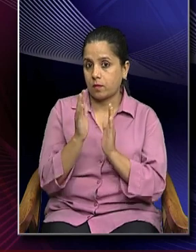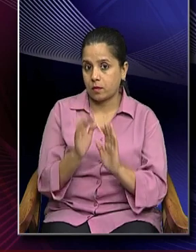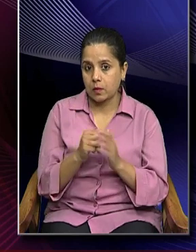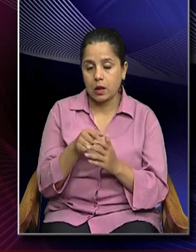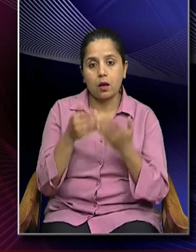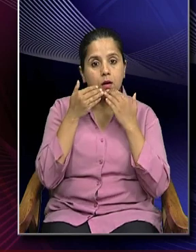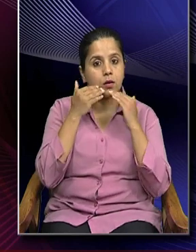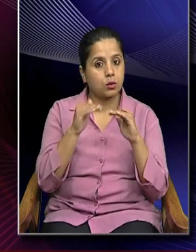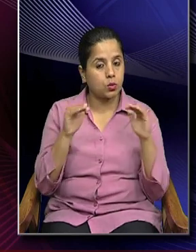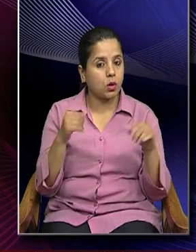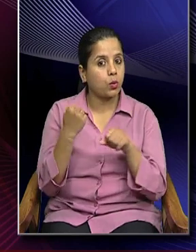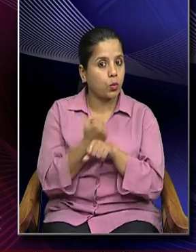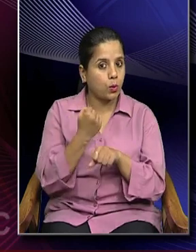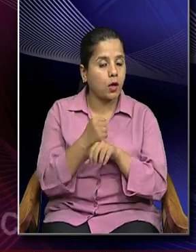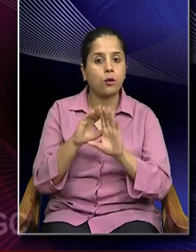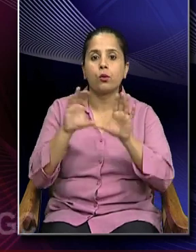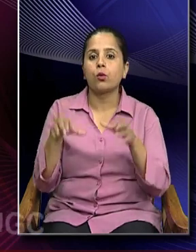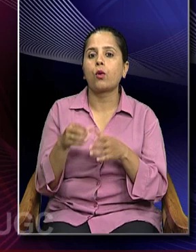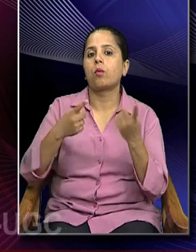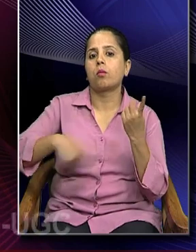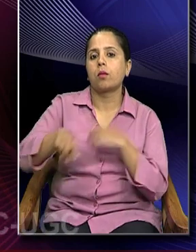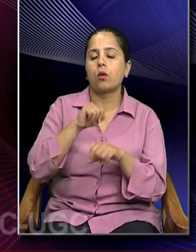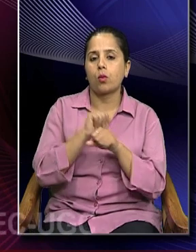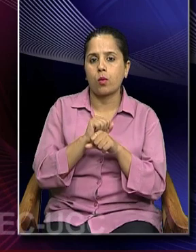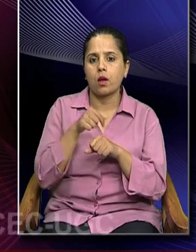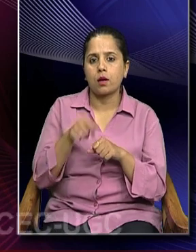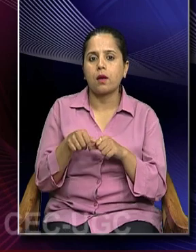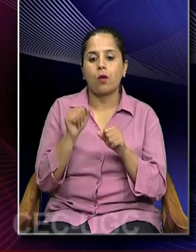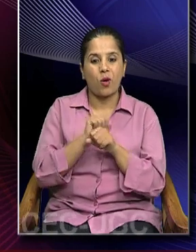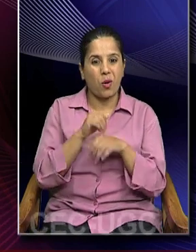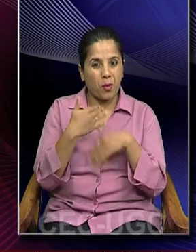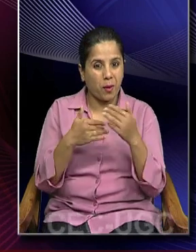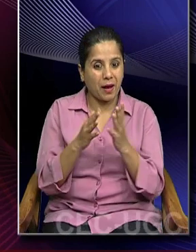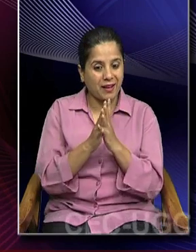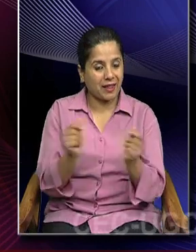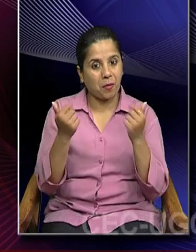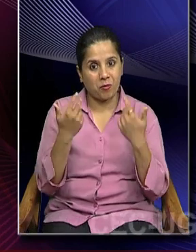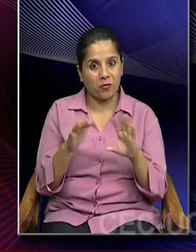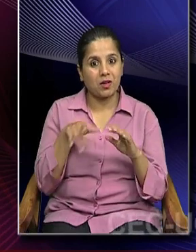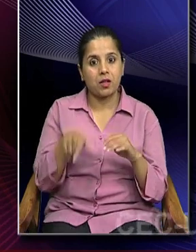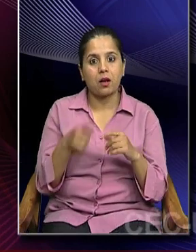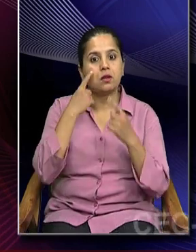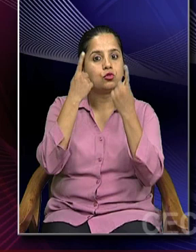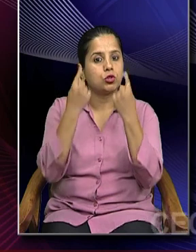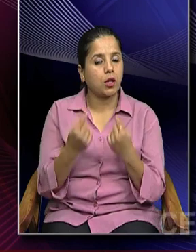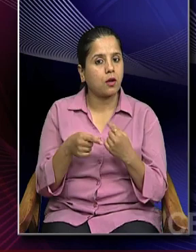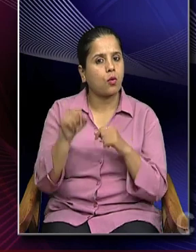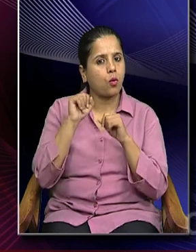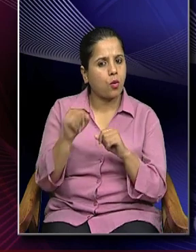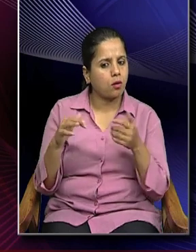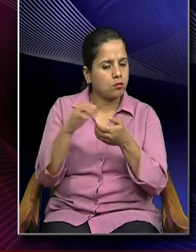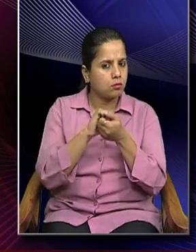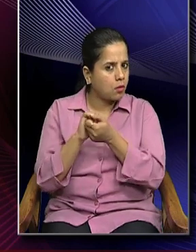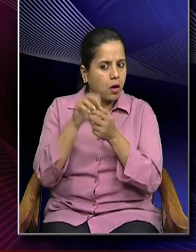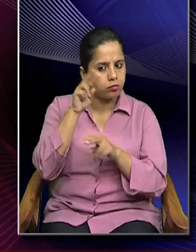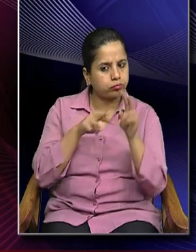the student work in the groups to complete the task and are assessed on their